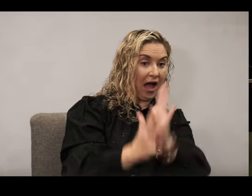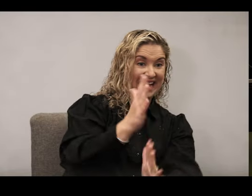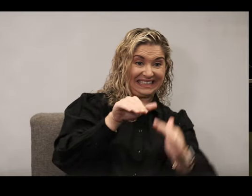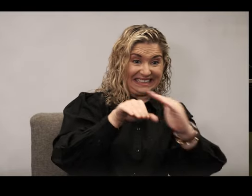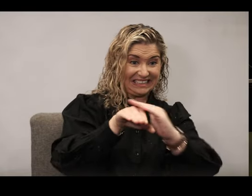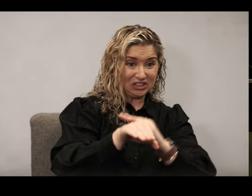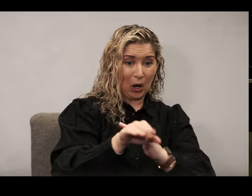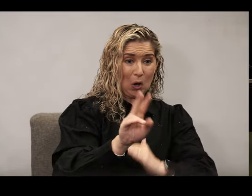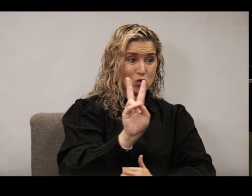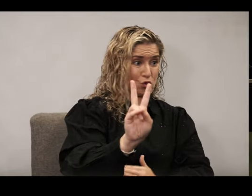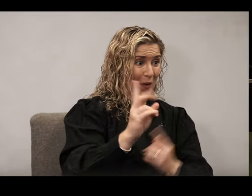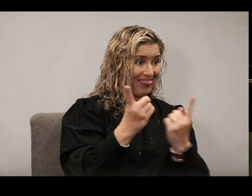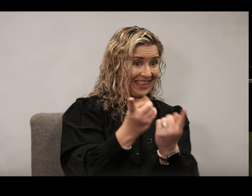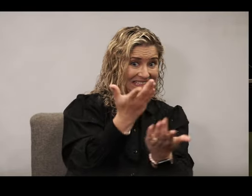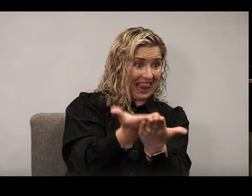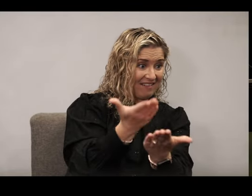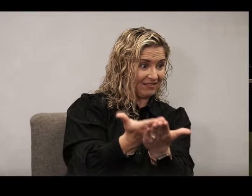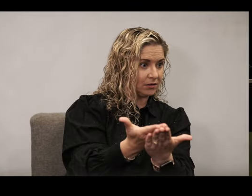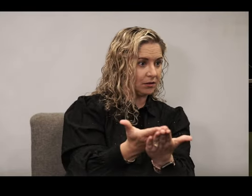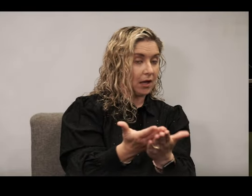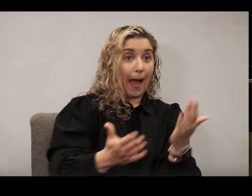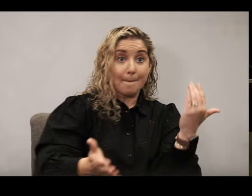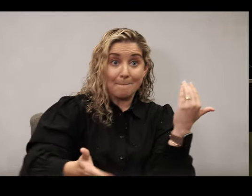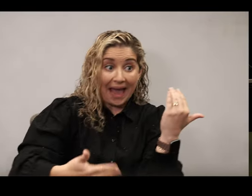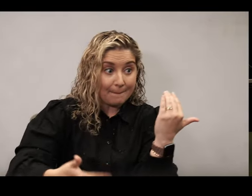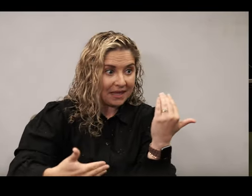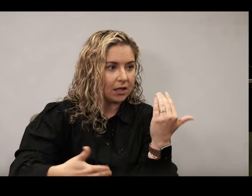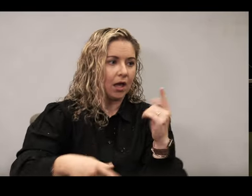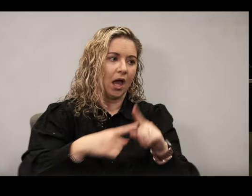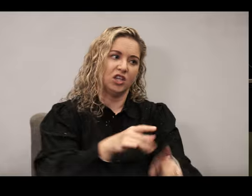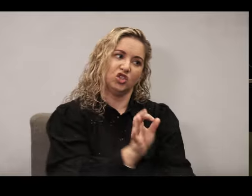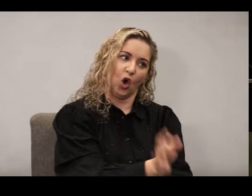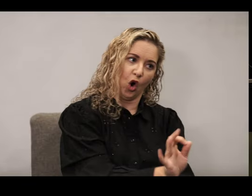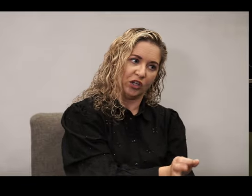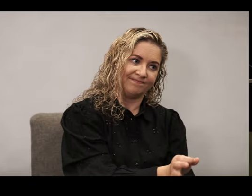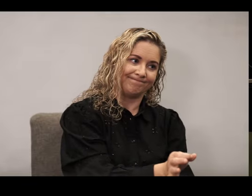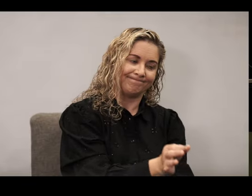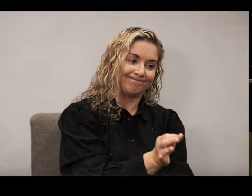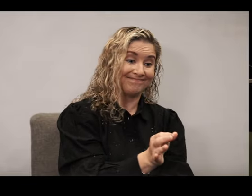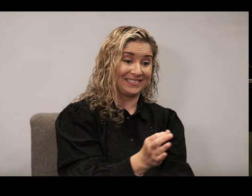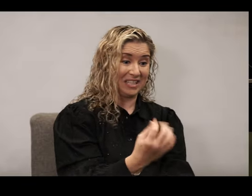and a human baby. Opposite ends of the building, you can't save both, and so